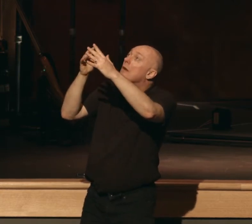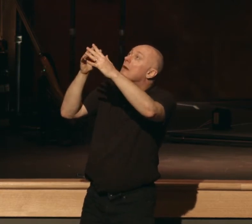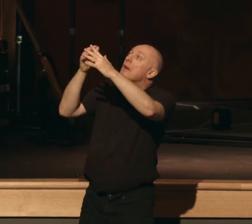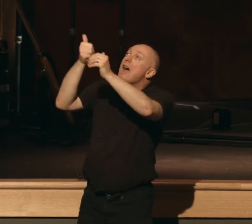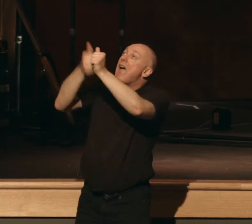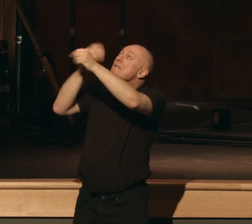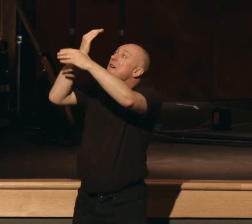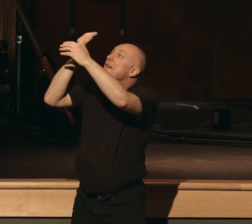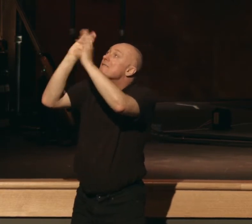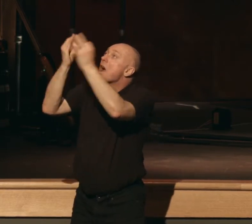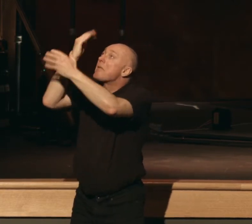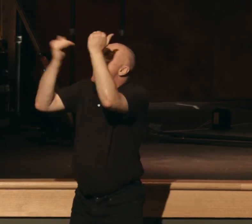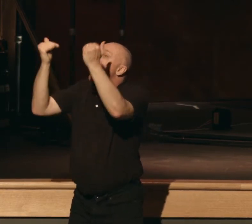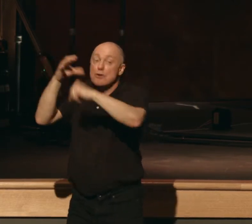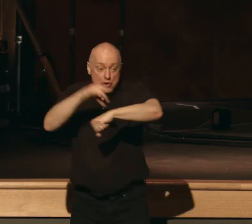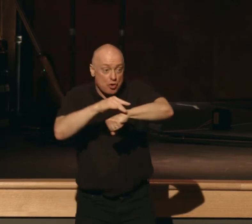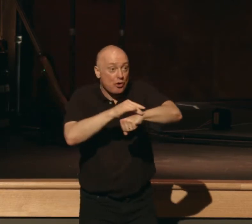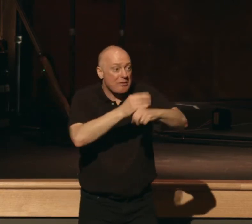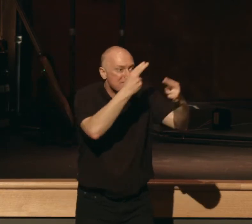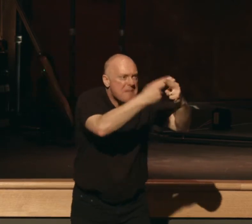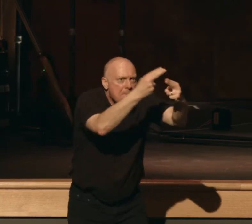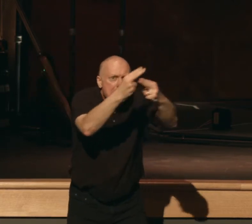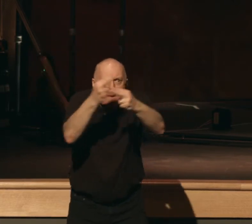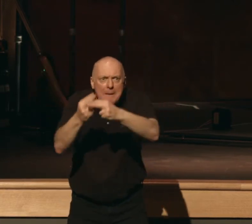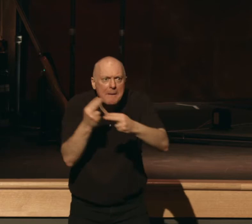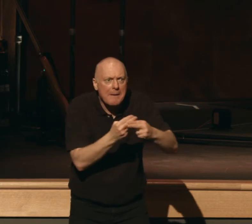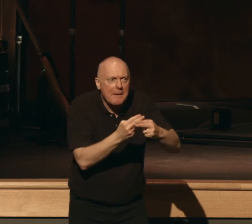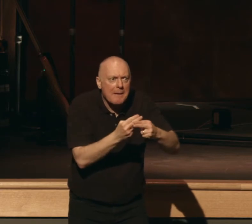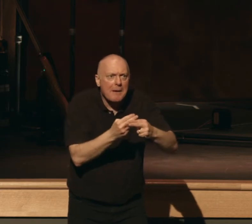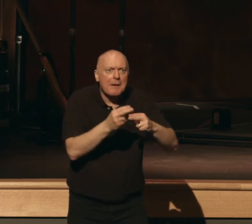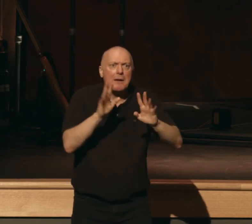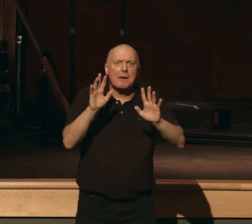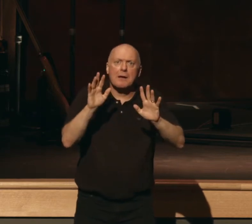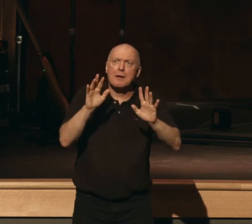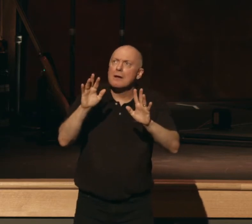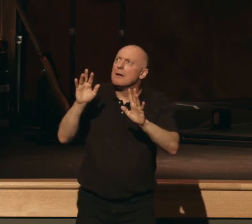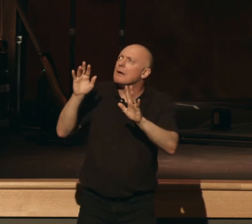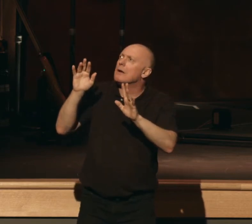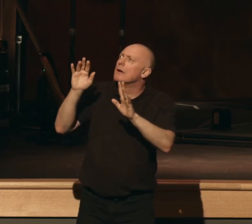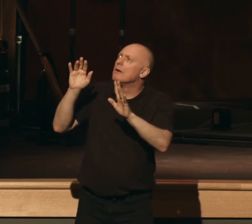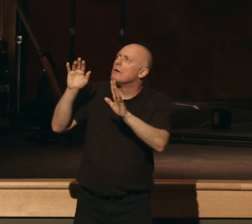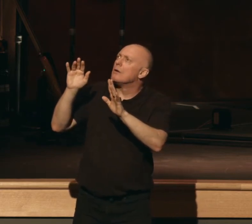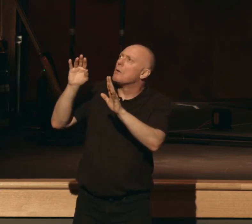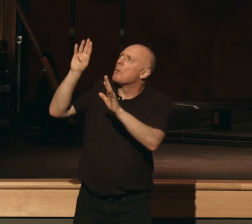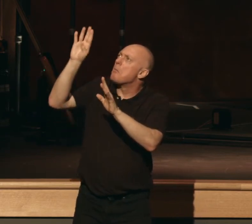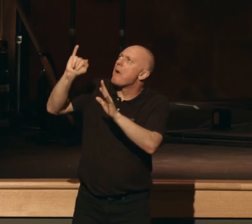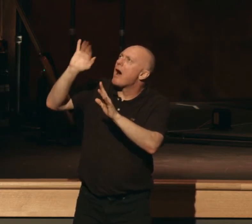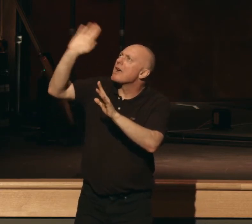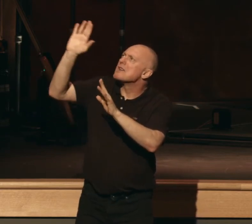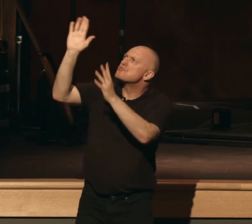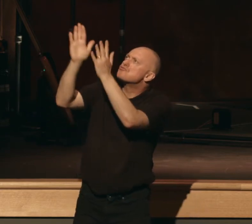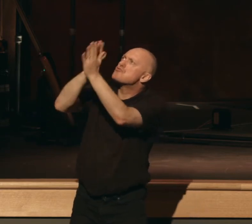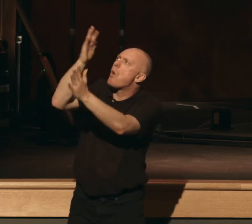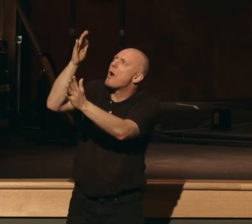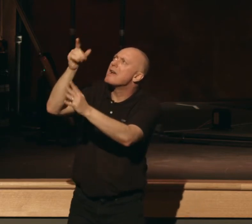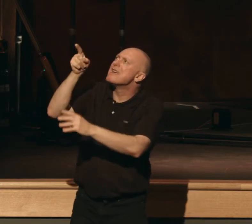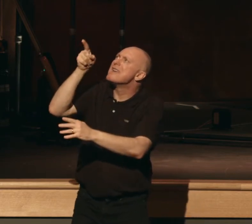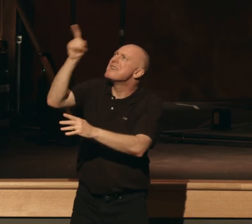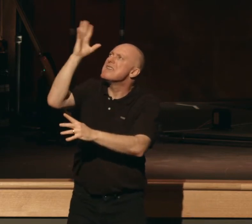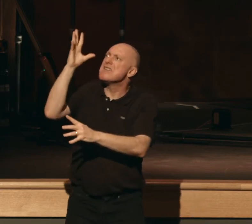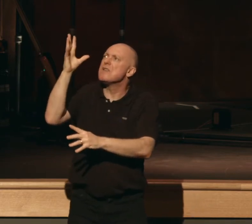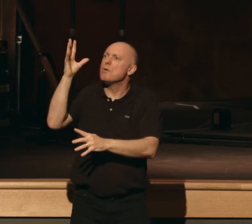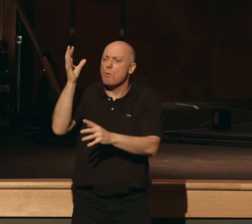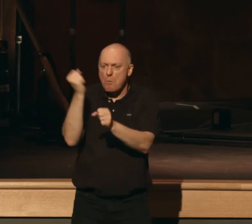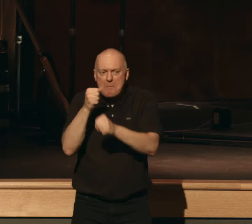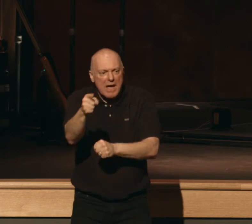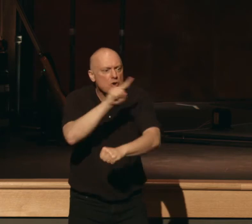in heaven and on earth is named, that according to the riches of his glory, he may grant you to